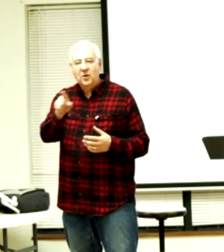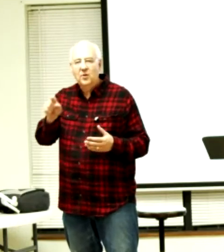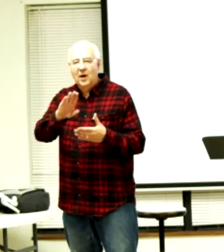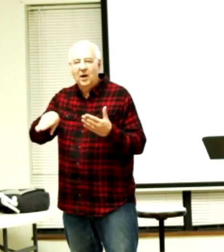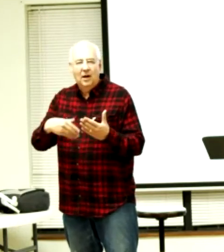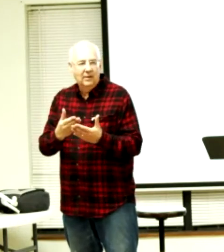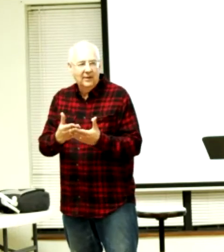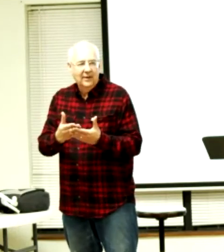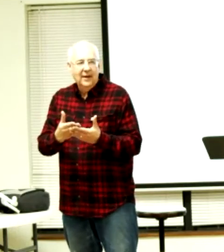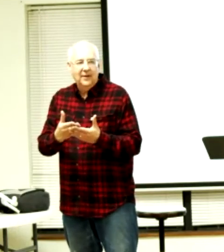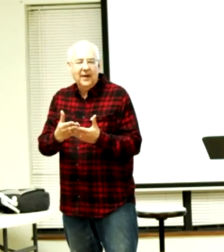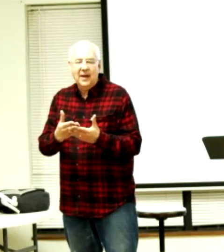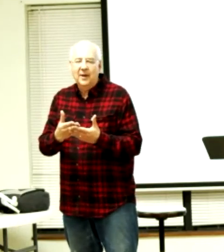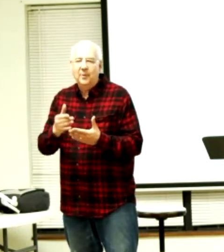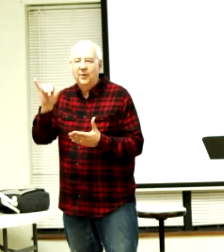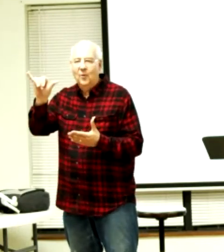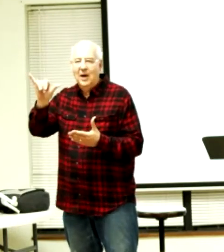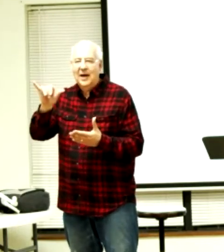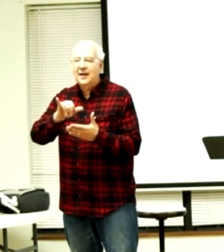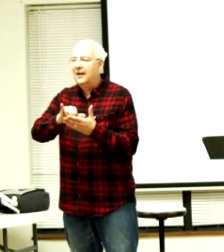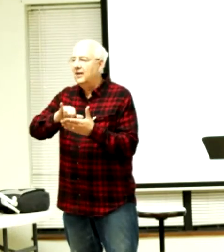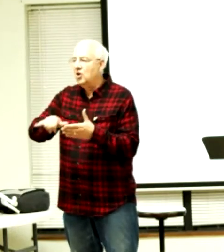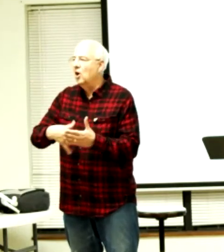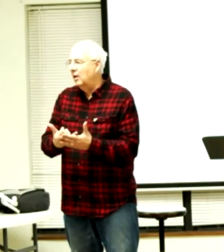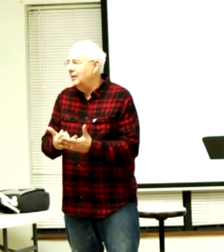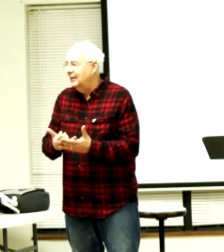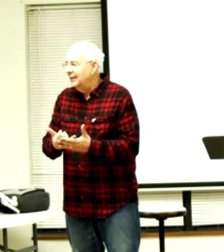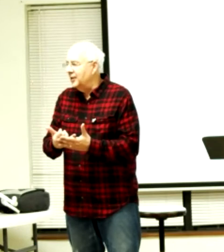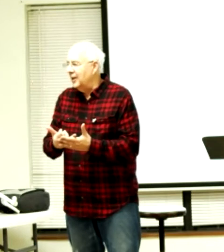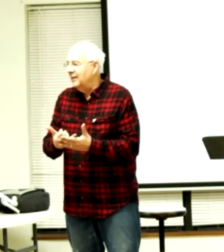you all, and then they came up with the Y and did y'all as a